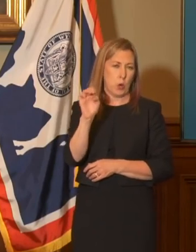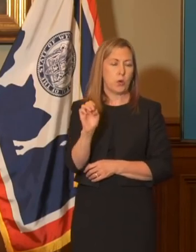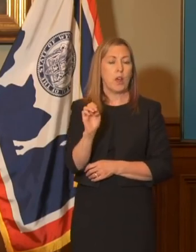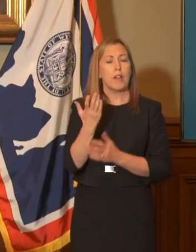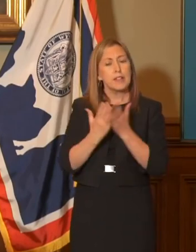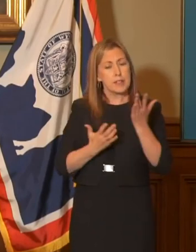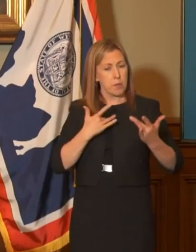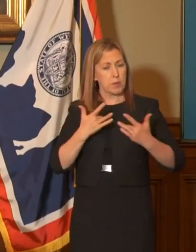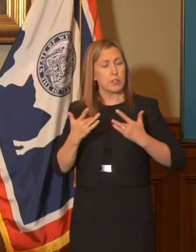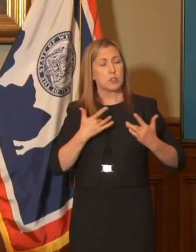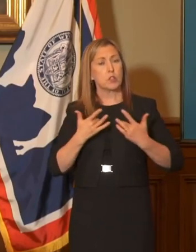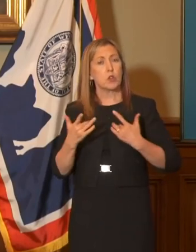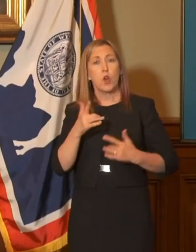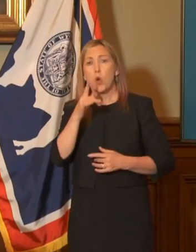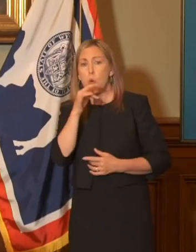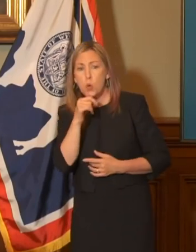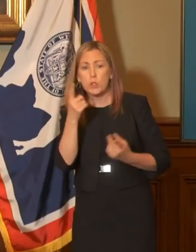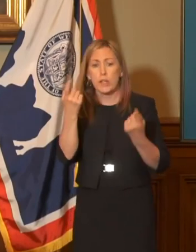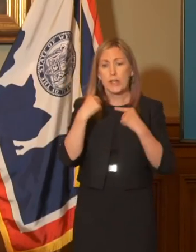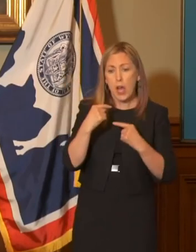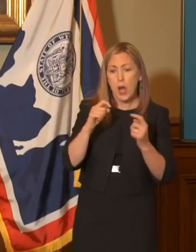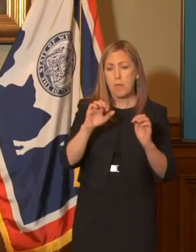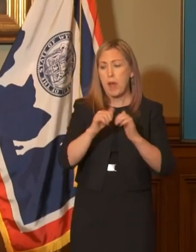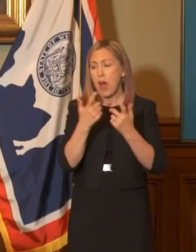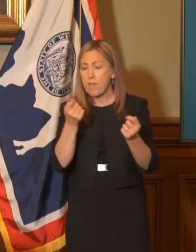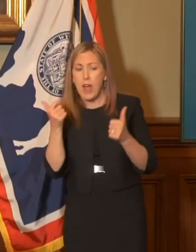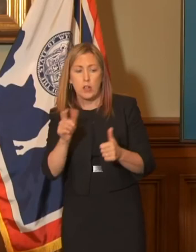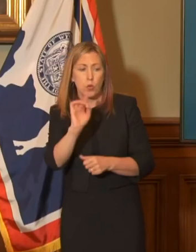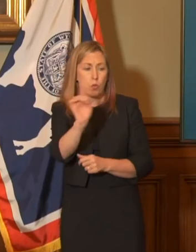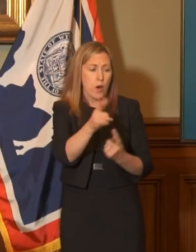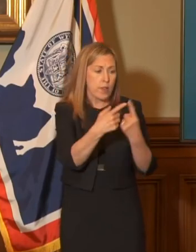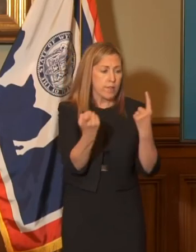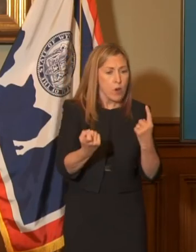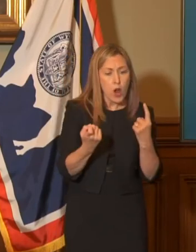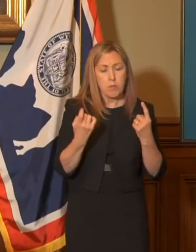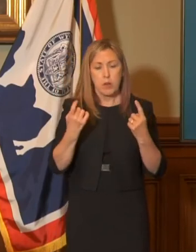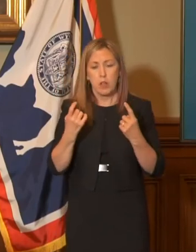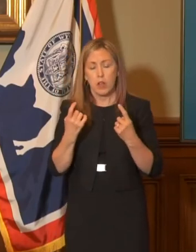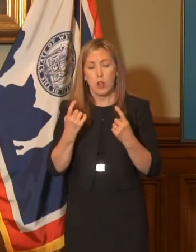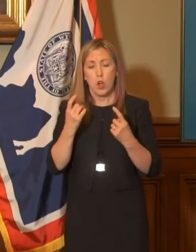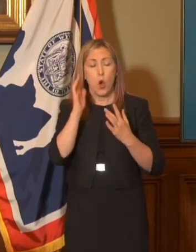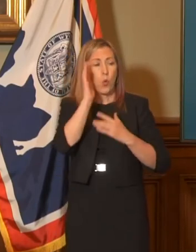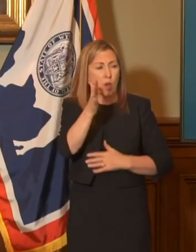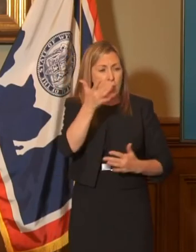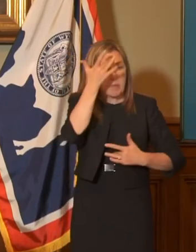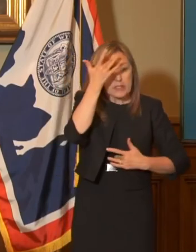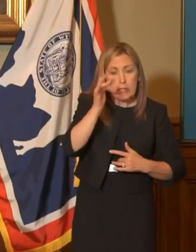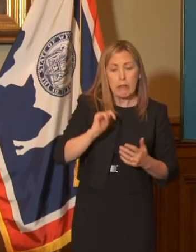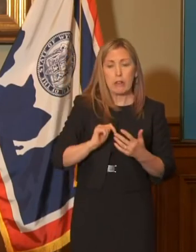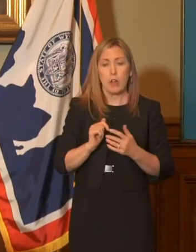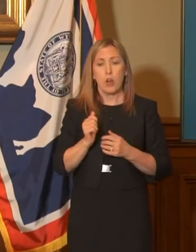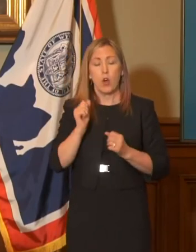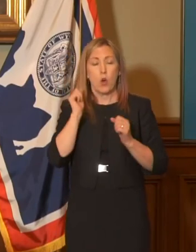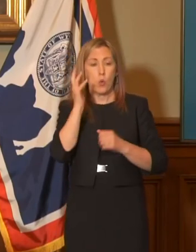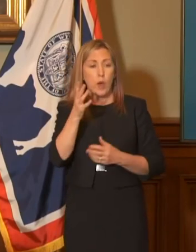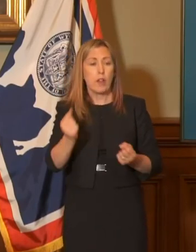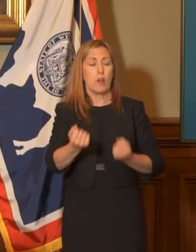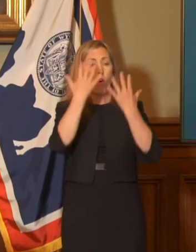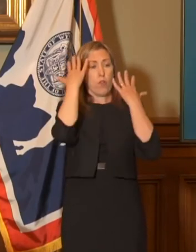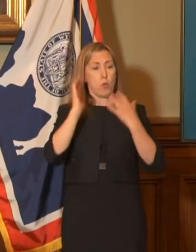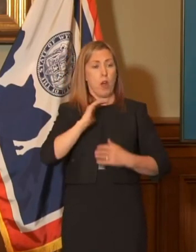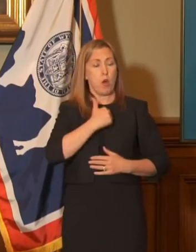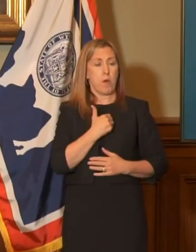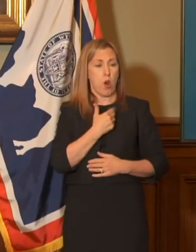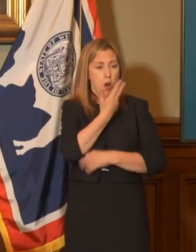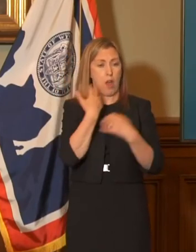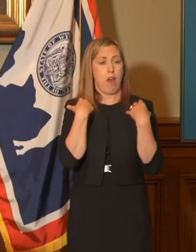some concern about who's going to come, how fast are they going to come, where are they going to come from, are they going to be infected, will it overwhelm our system. These are